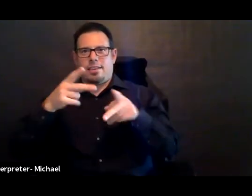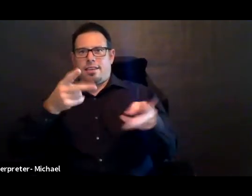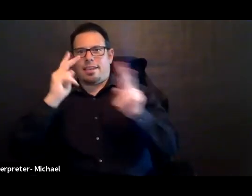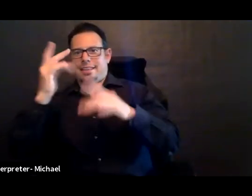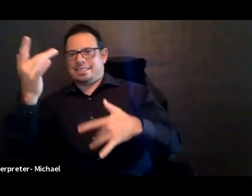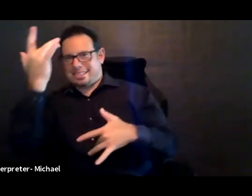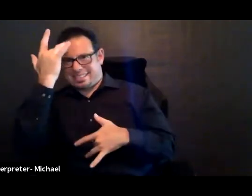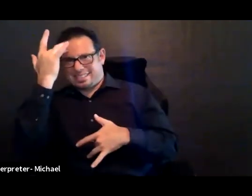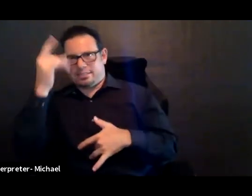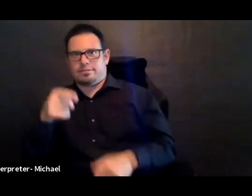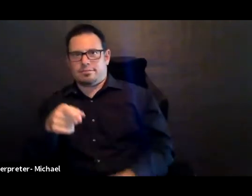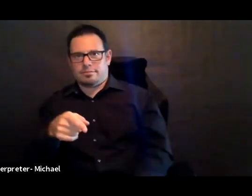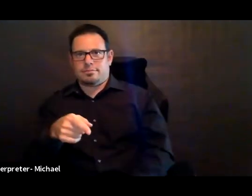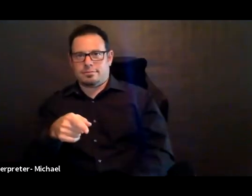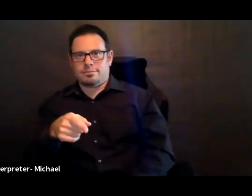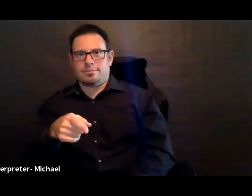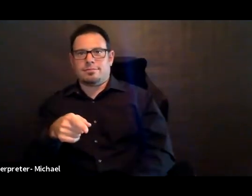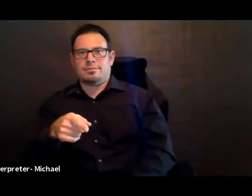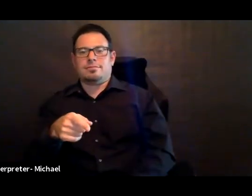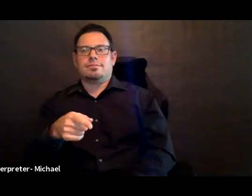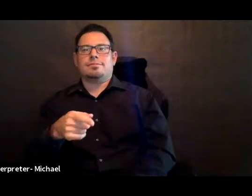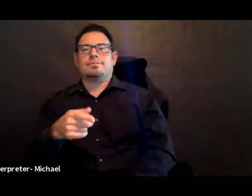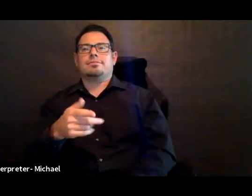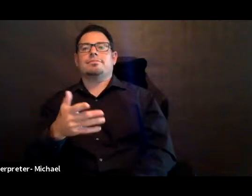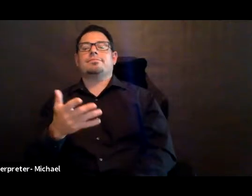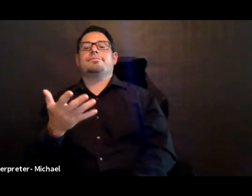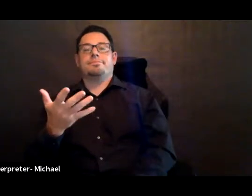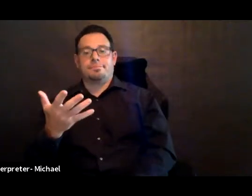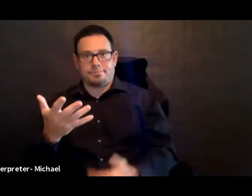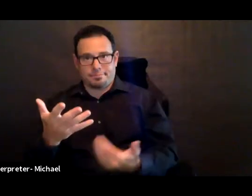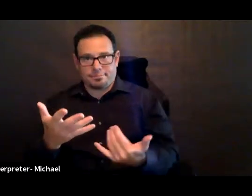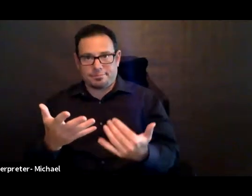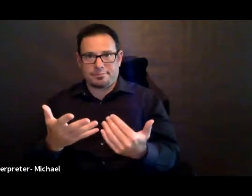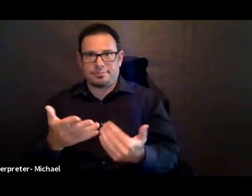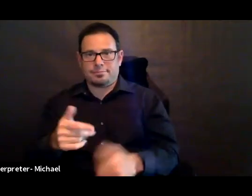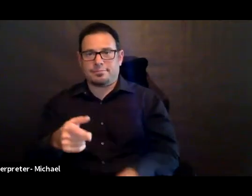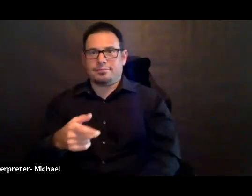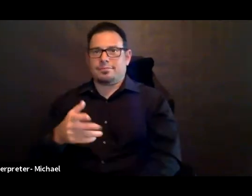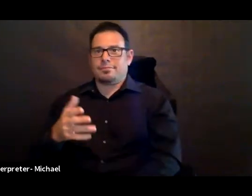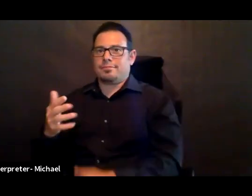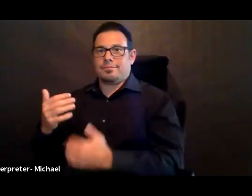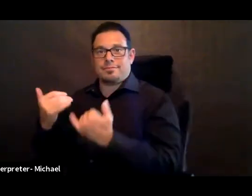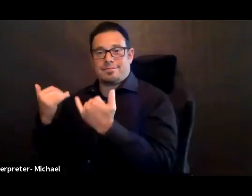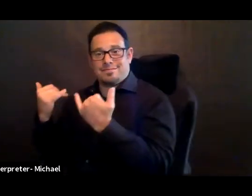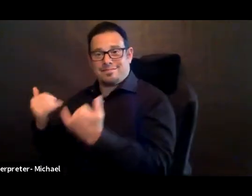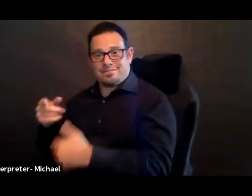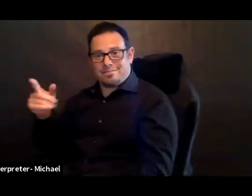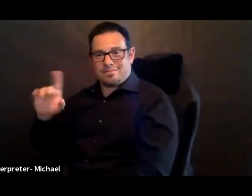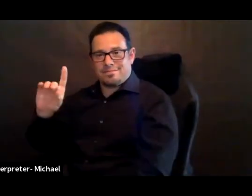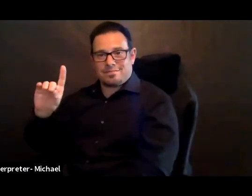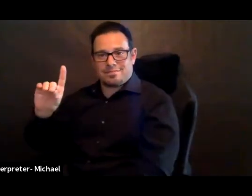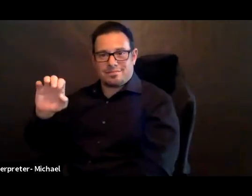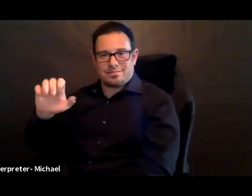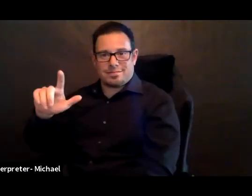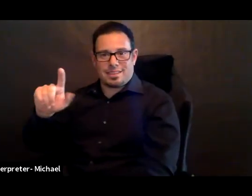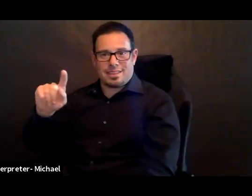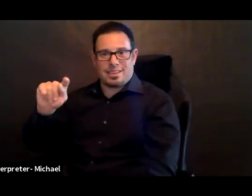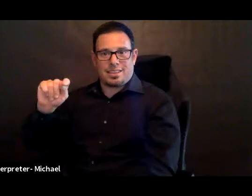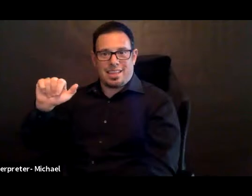is the dominant strain that's circulating right now. So what we're seeing with our breakthrough cases has